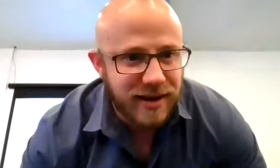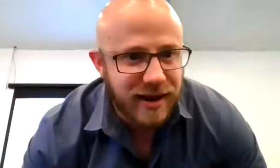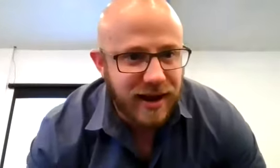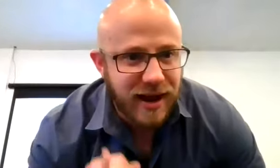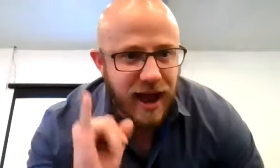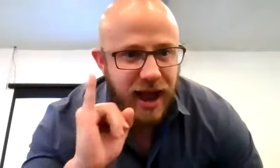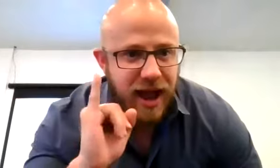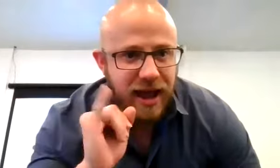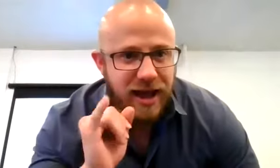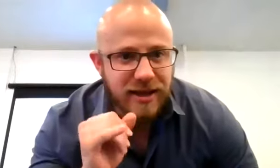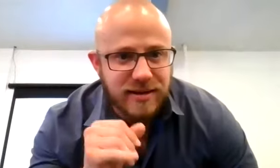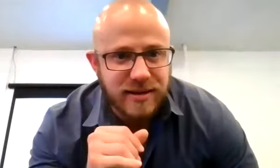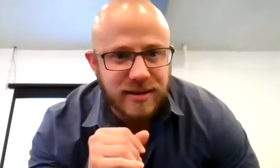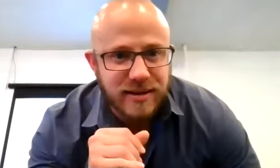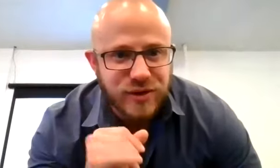Good, really good.